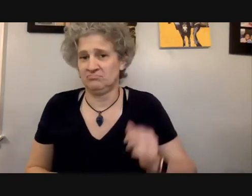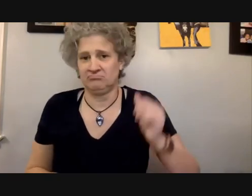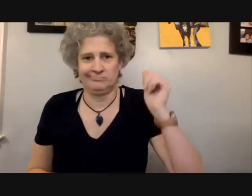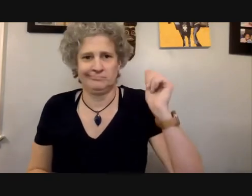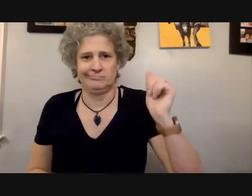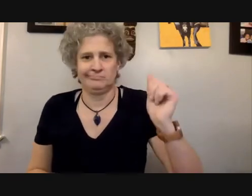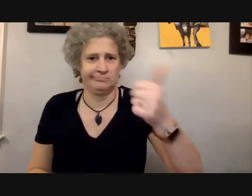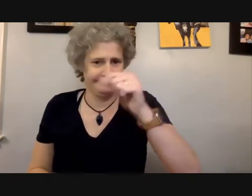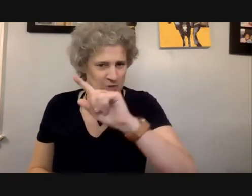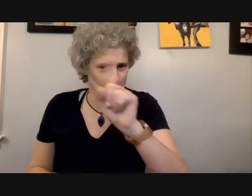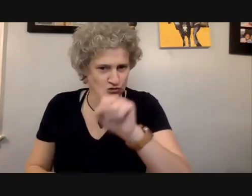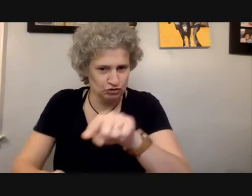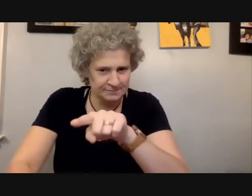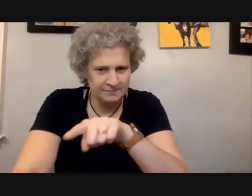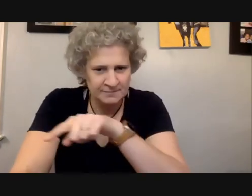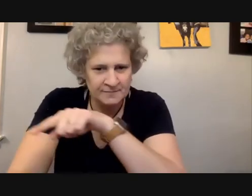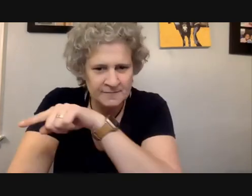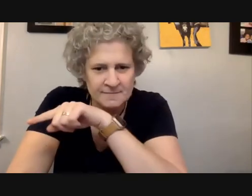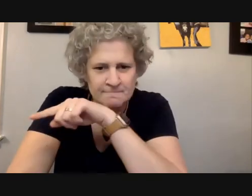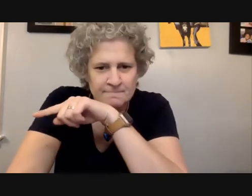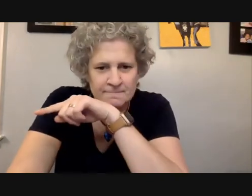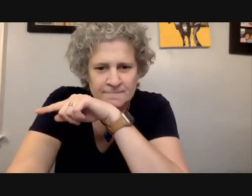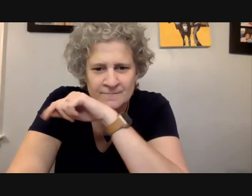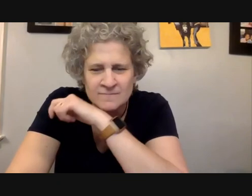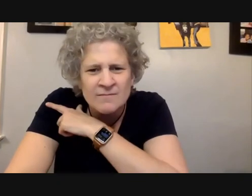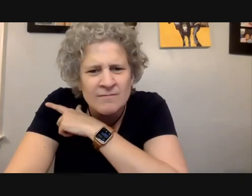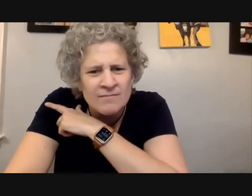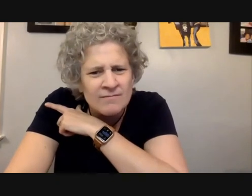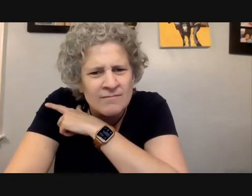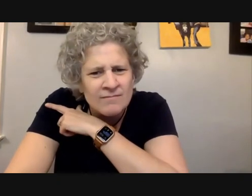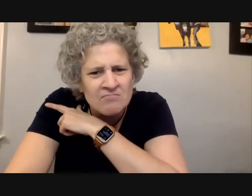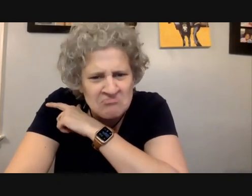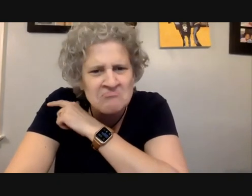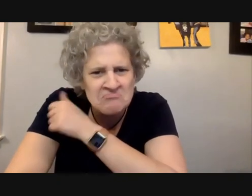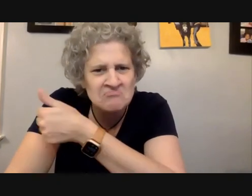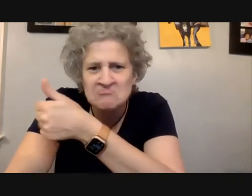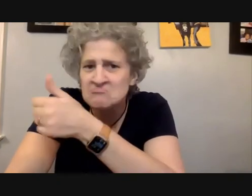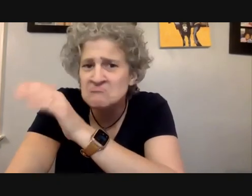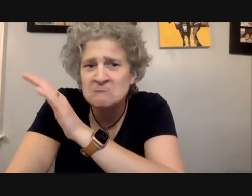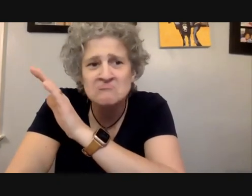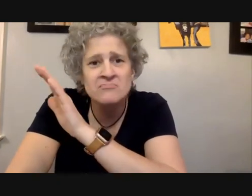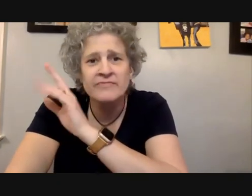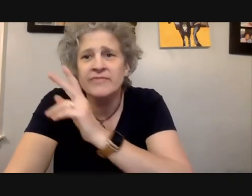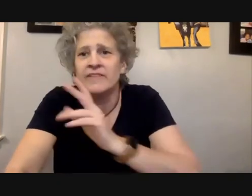allergies. Okay. Any questions on these? We do have some more.